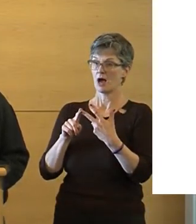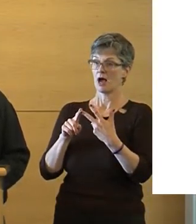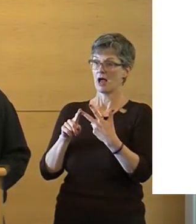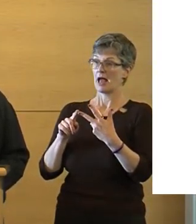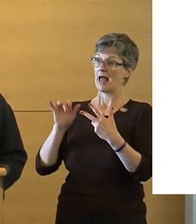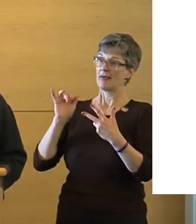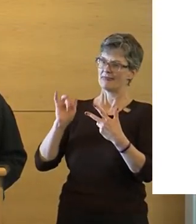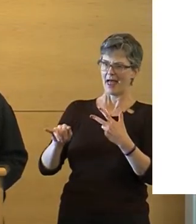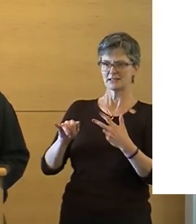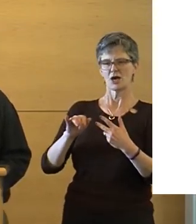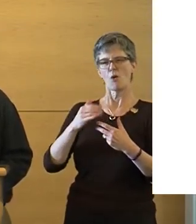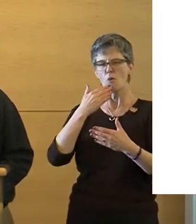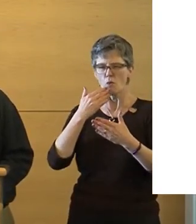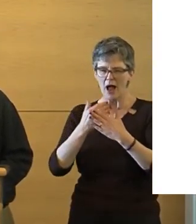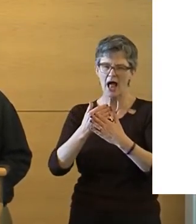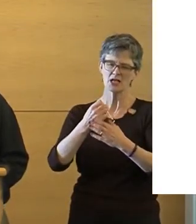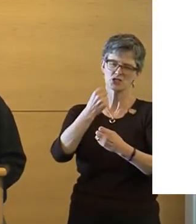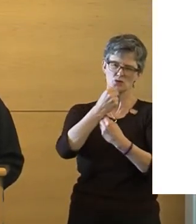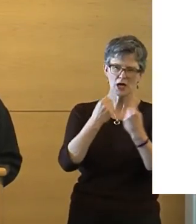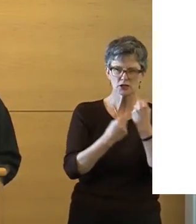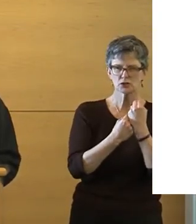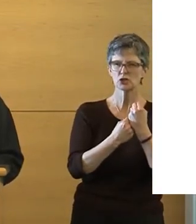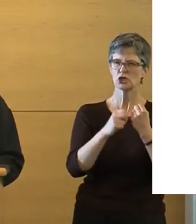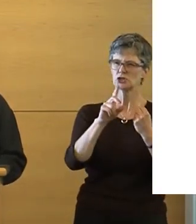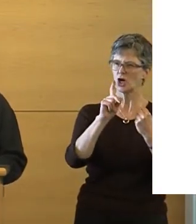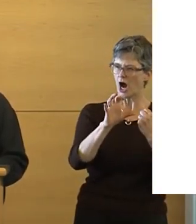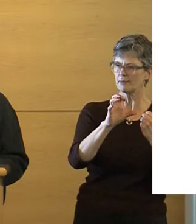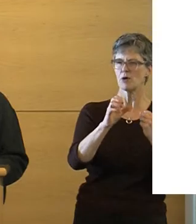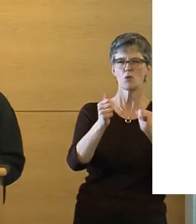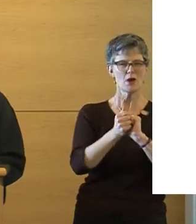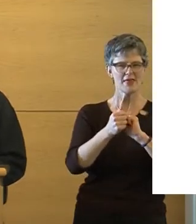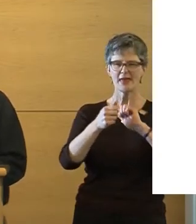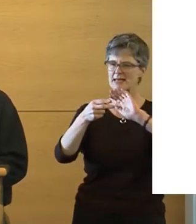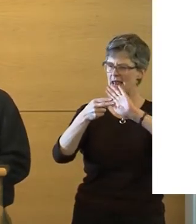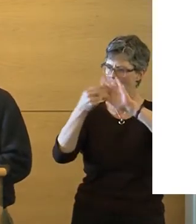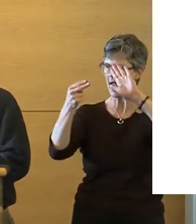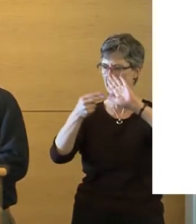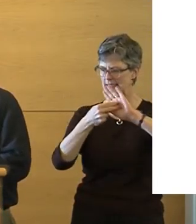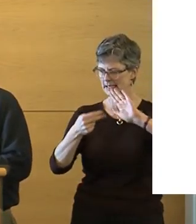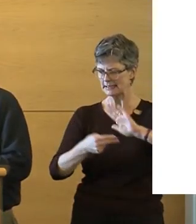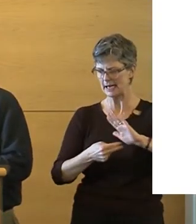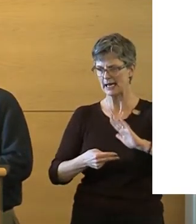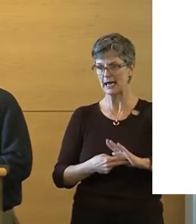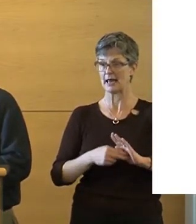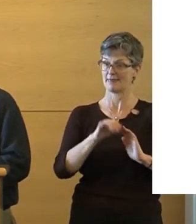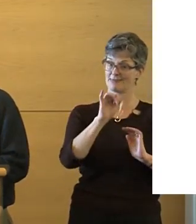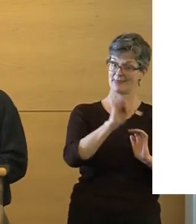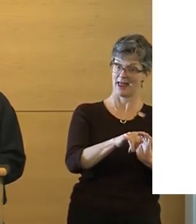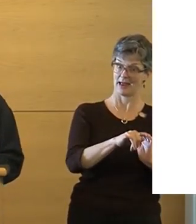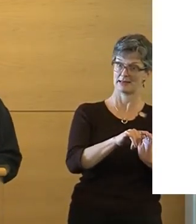read. You could go there and say, there's no way a person can really read this. It's going to take forever.